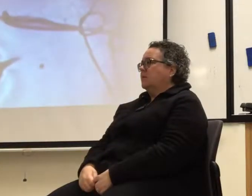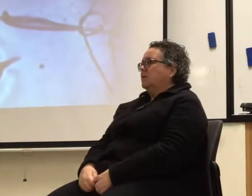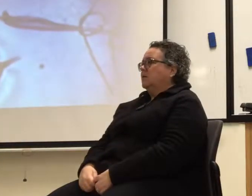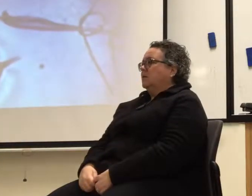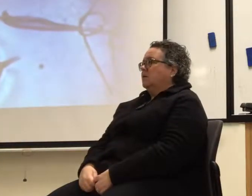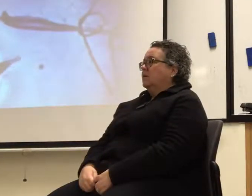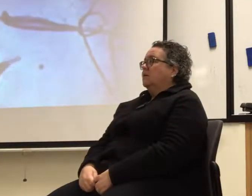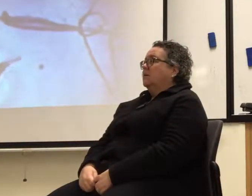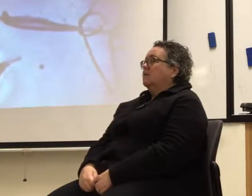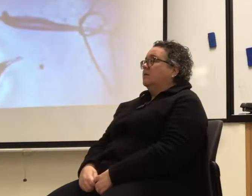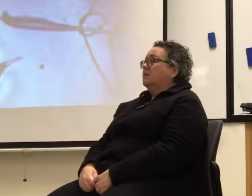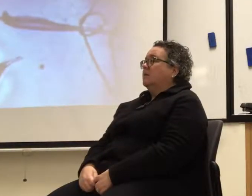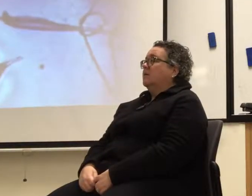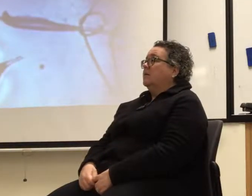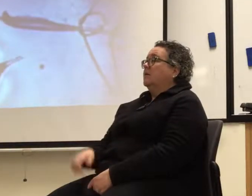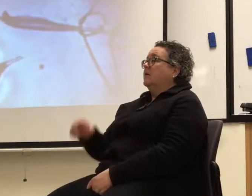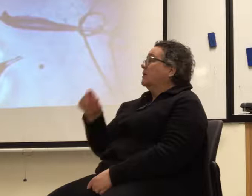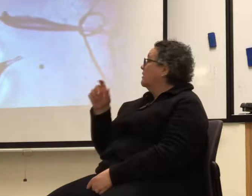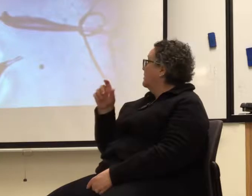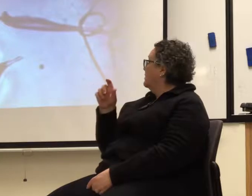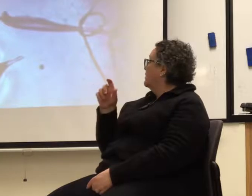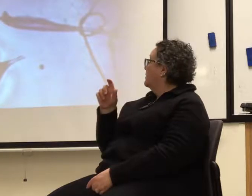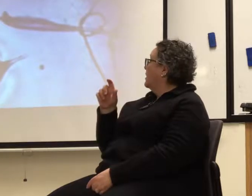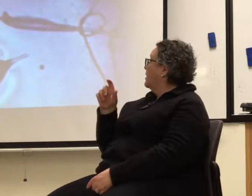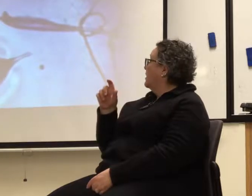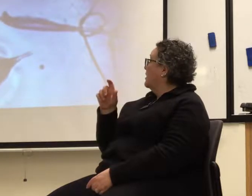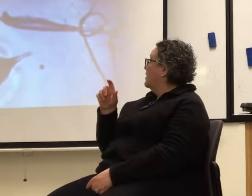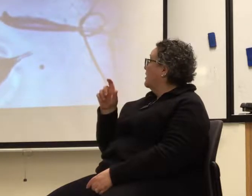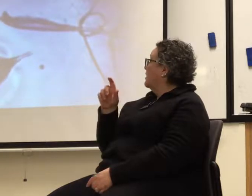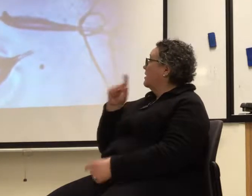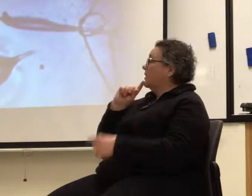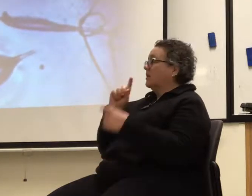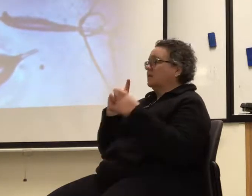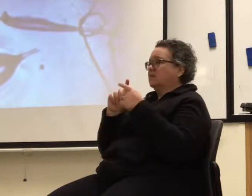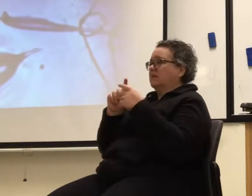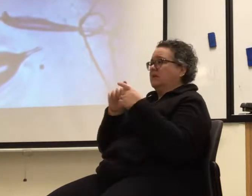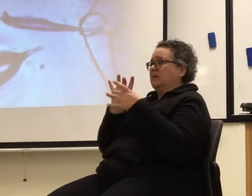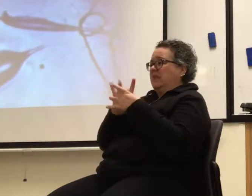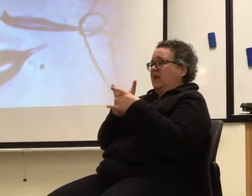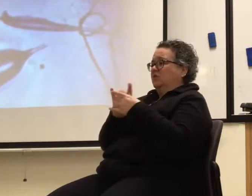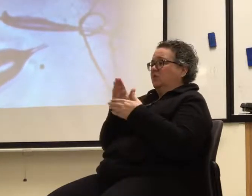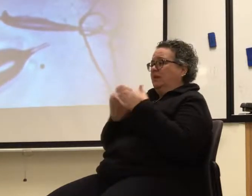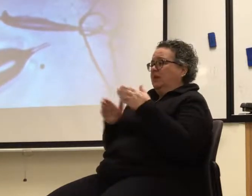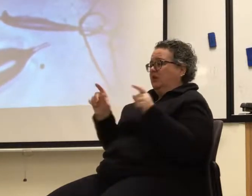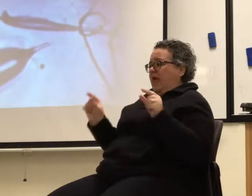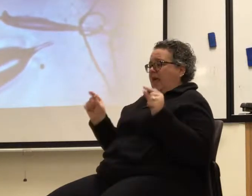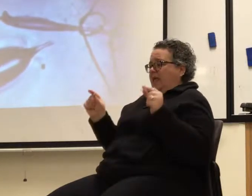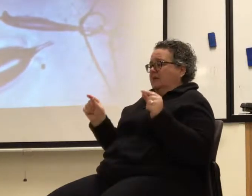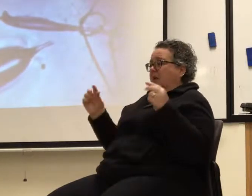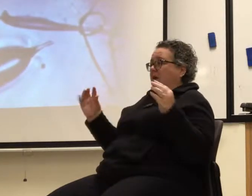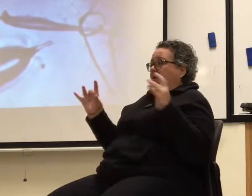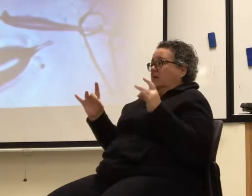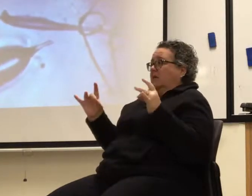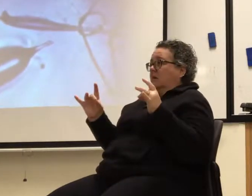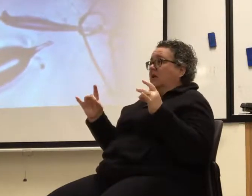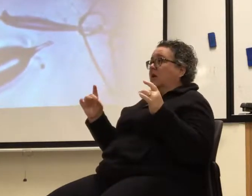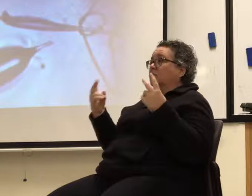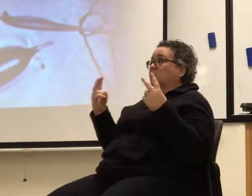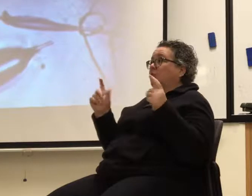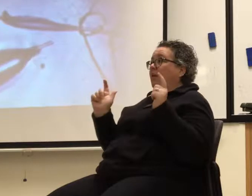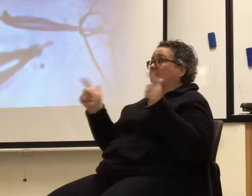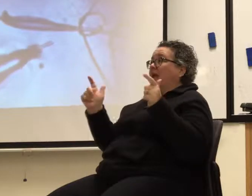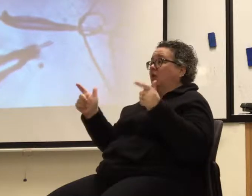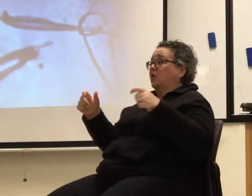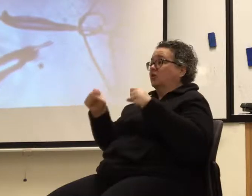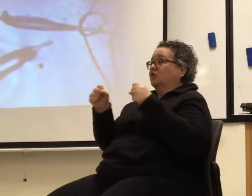A thread is attached at each end of the axon and pinned down to hold it taut. In addition, 2 threads, which will later secure the